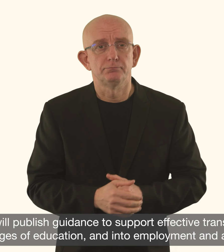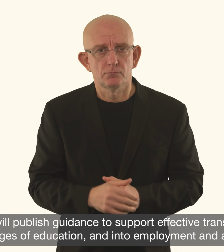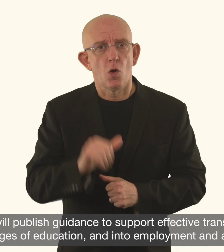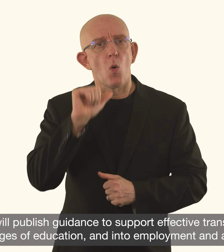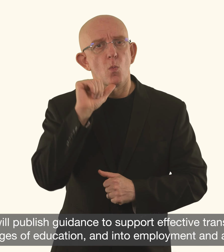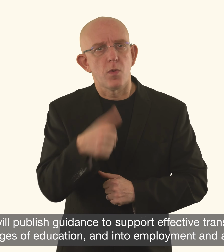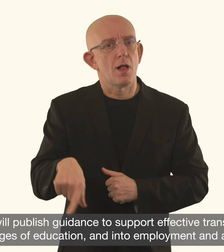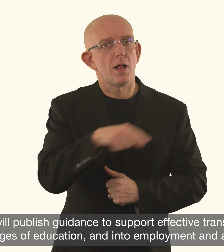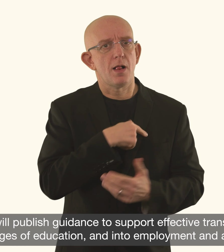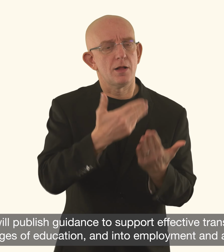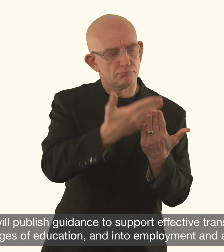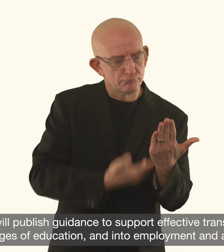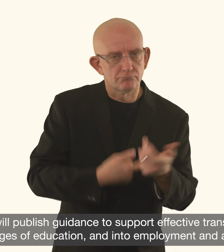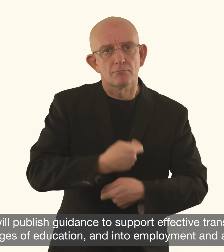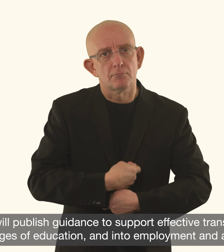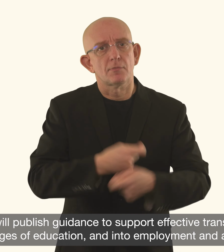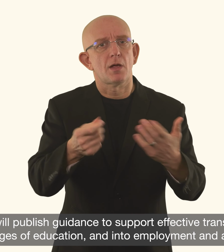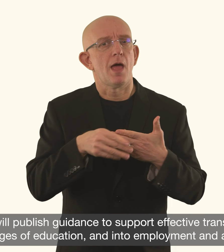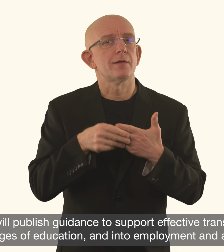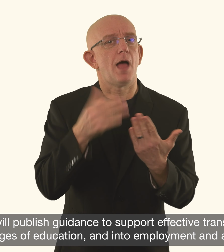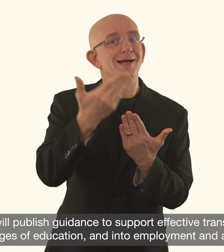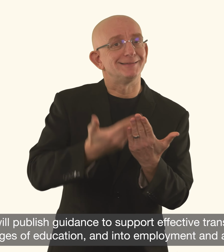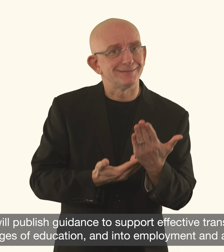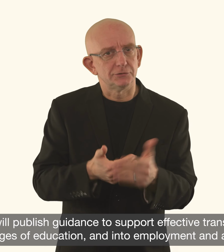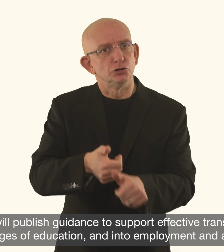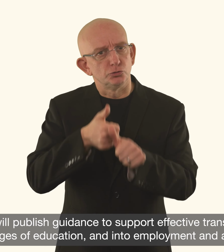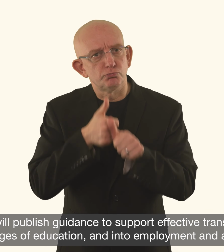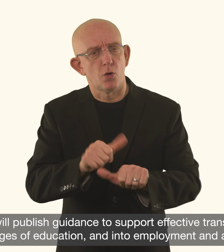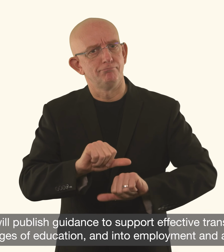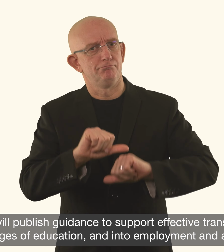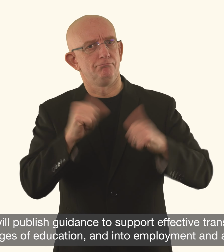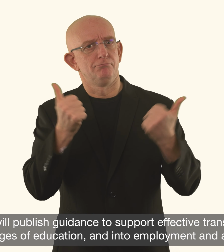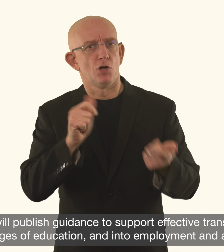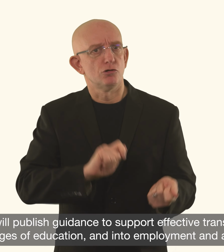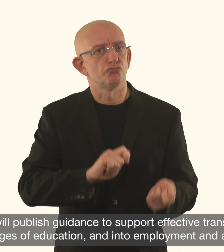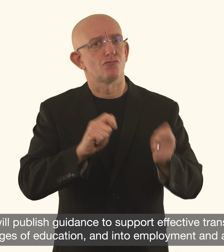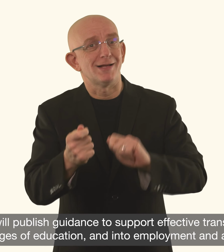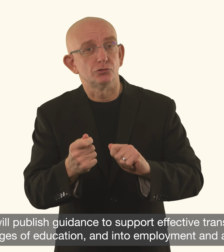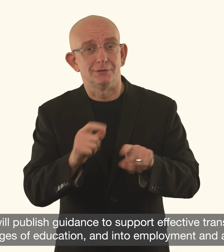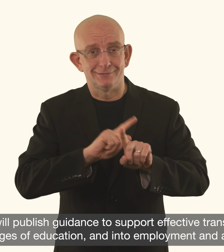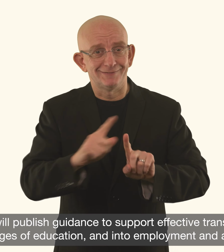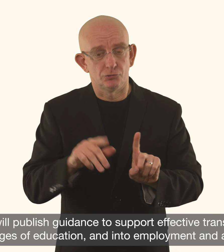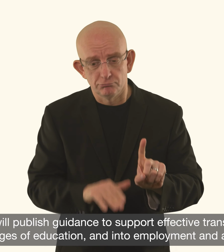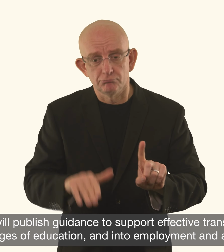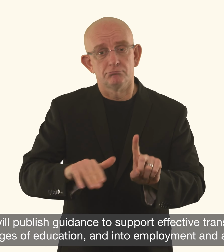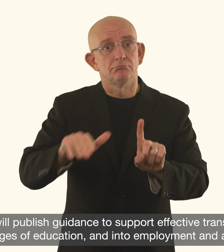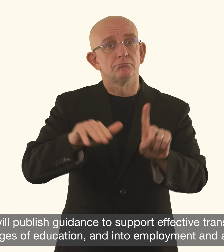One. We will publish guidance to support effective transitions between all stages of education and into